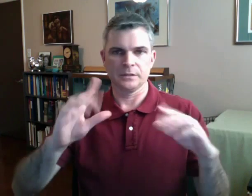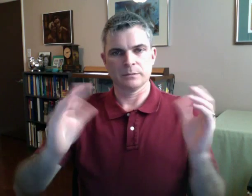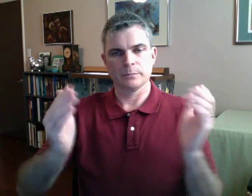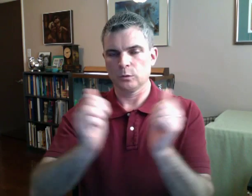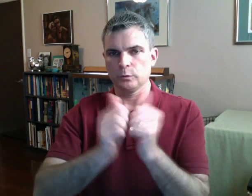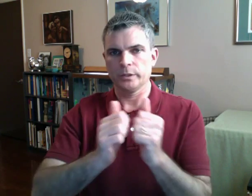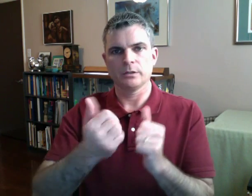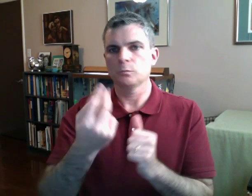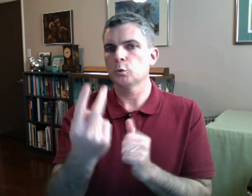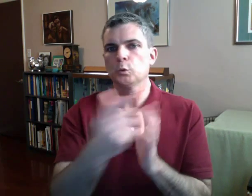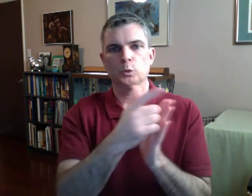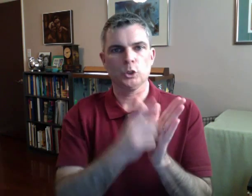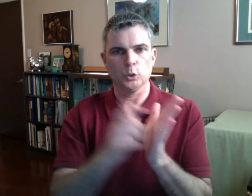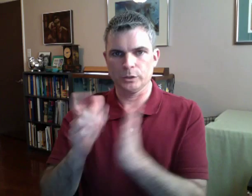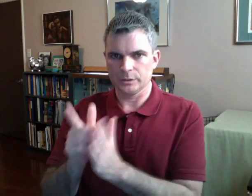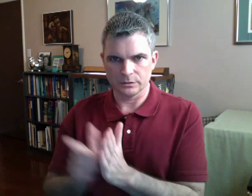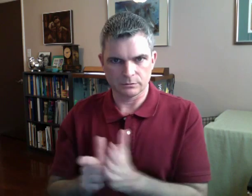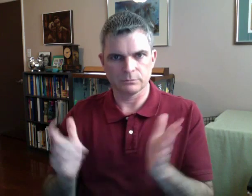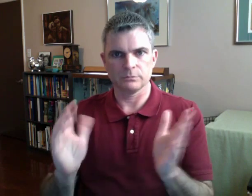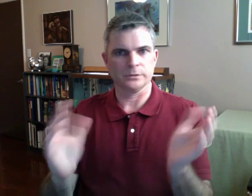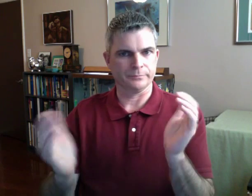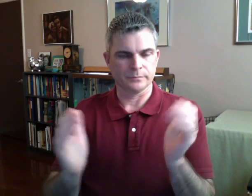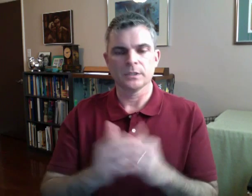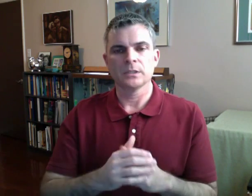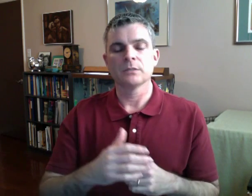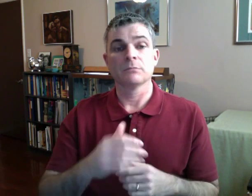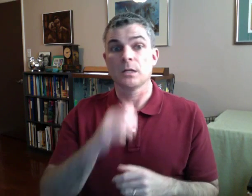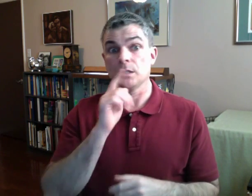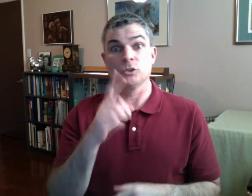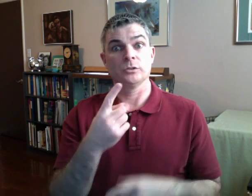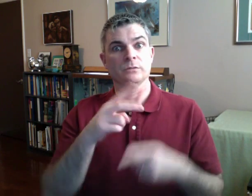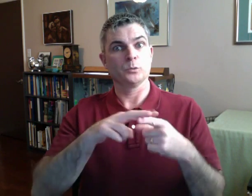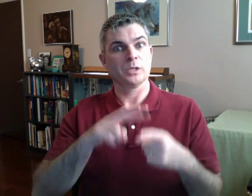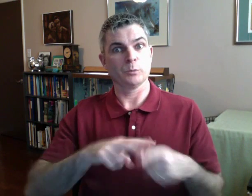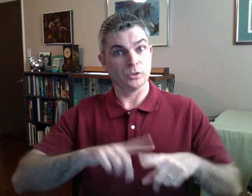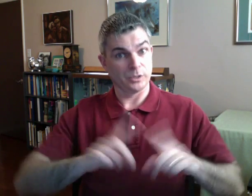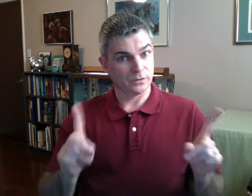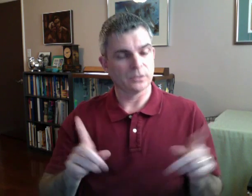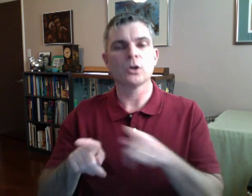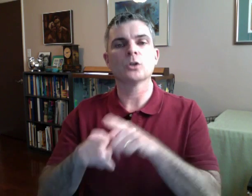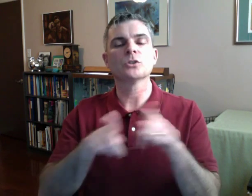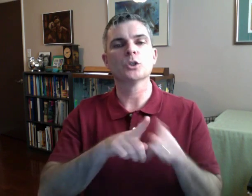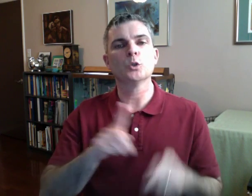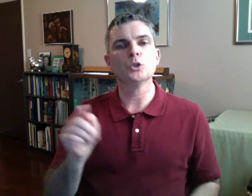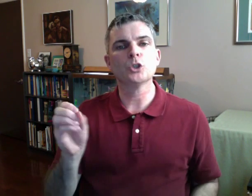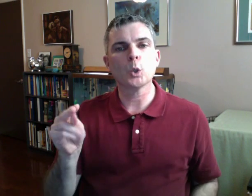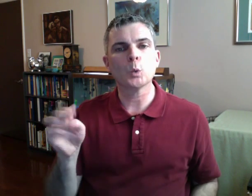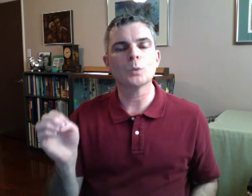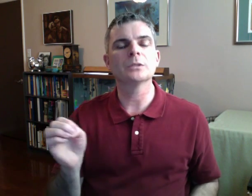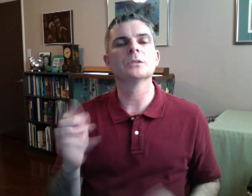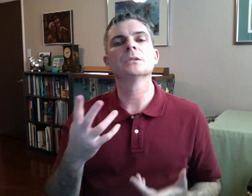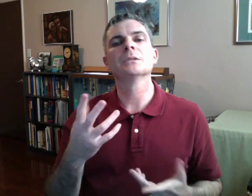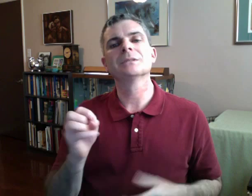Not only will the vocabulary be different, but also their tones, styles, purposes, and expressions.